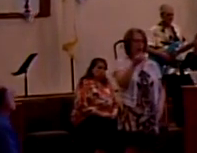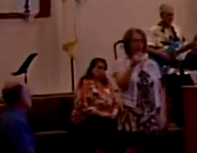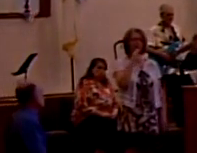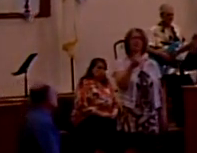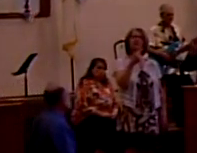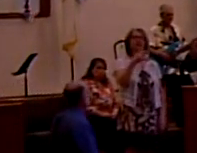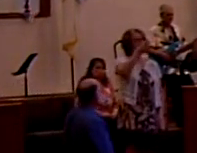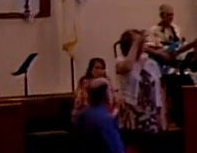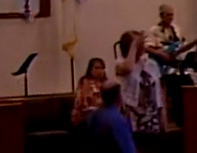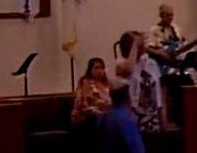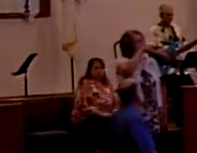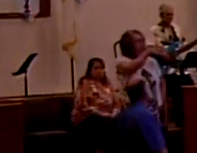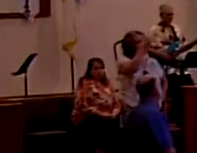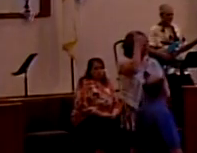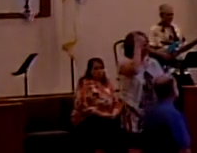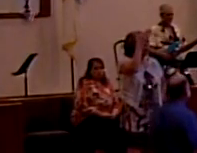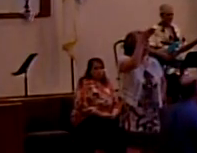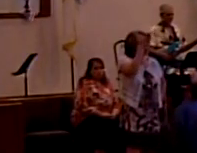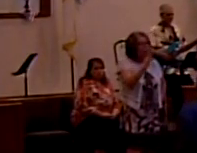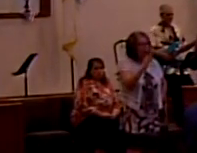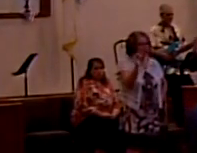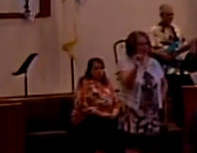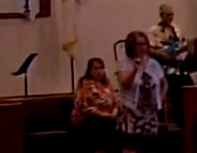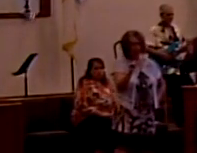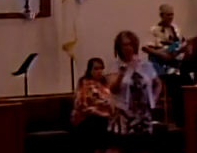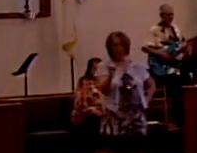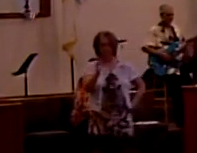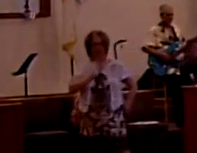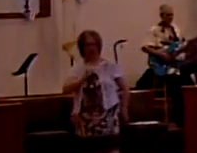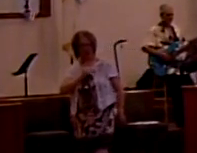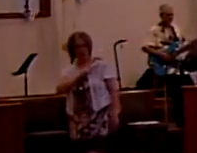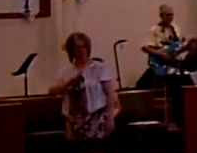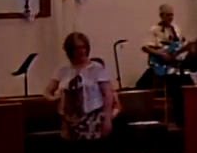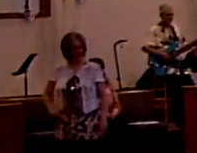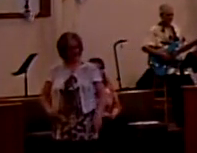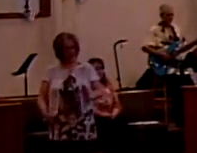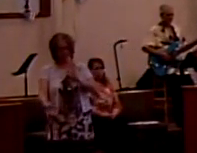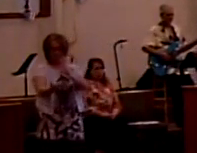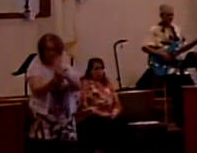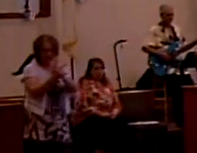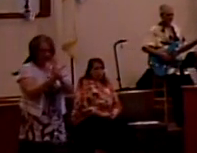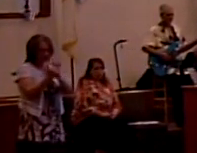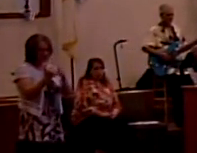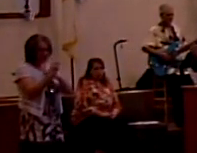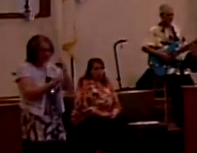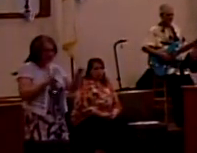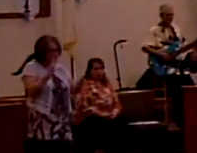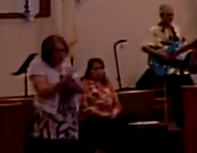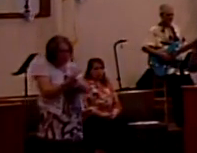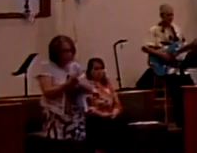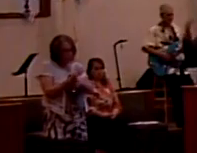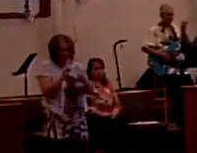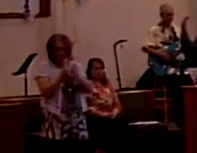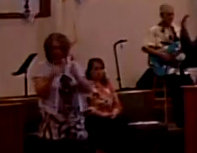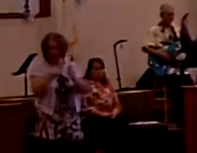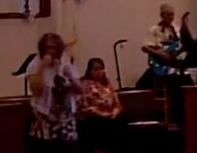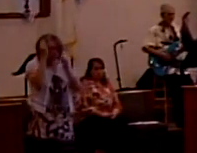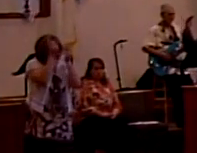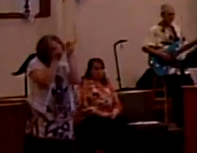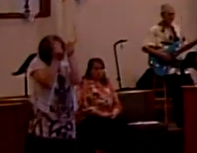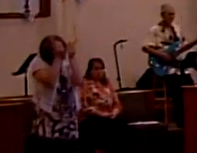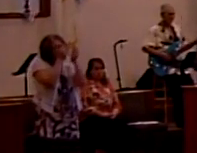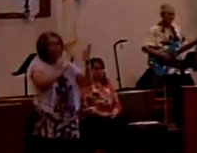He said, Dad, you know, God is like our king. And he said, in the technologies of this world, the way we think of things, king is